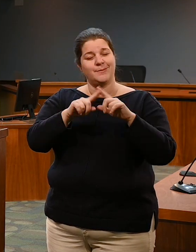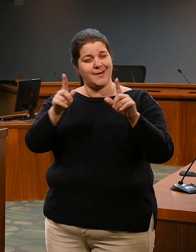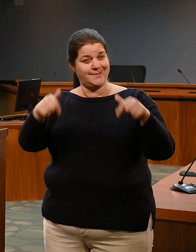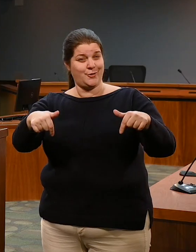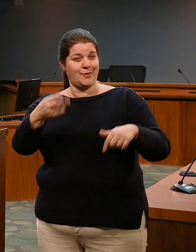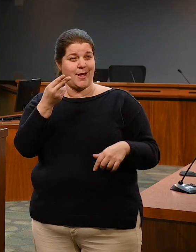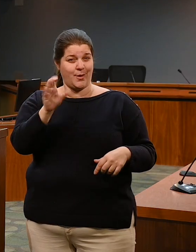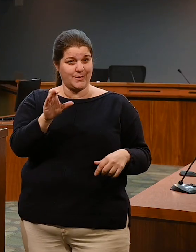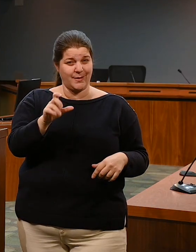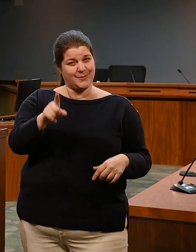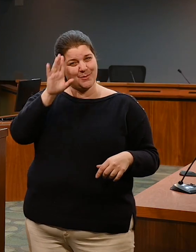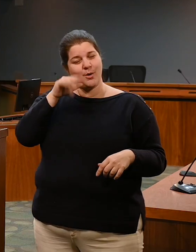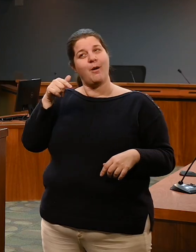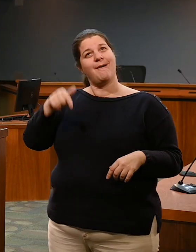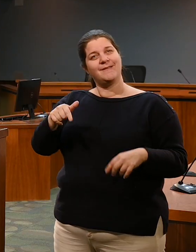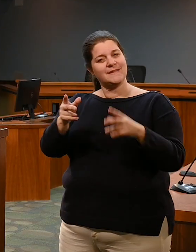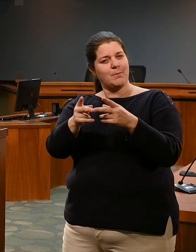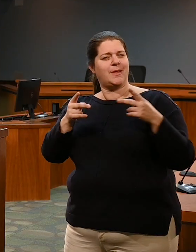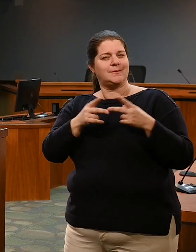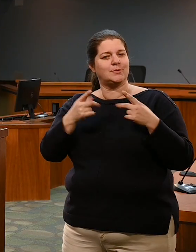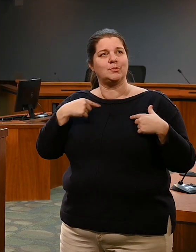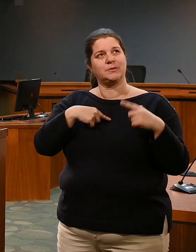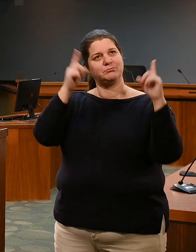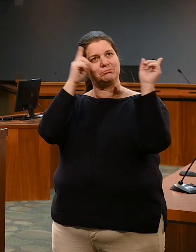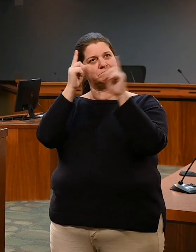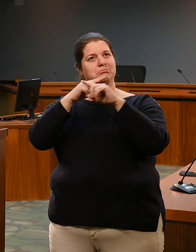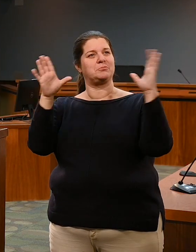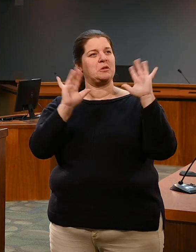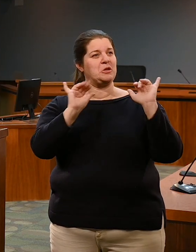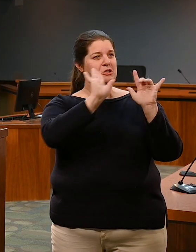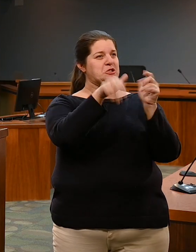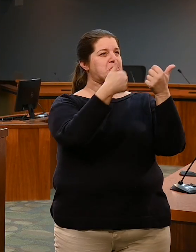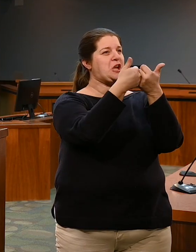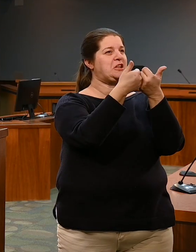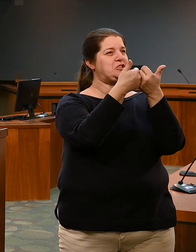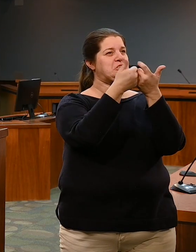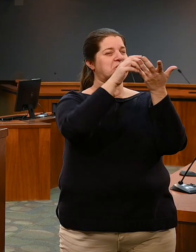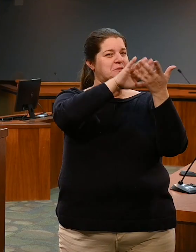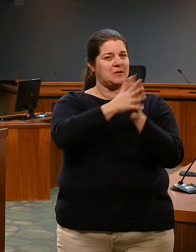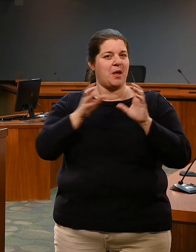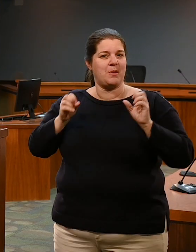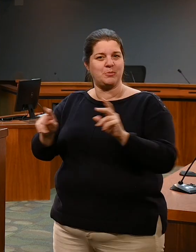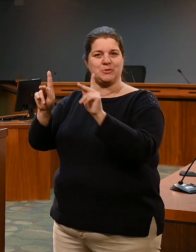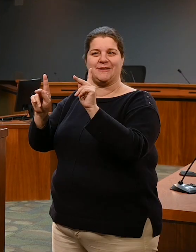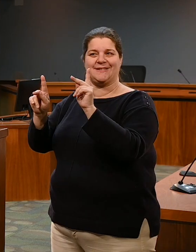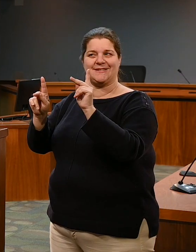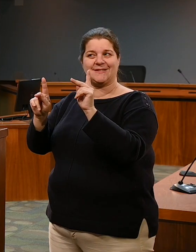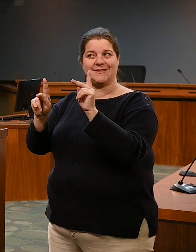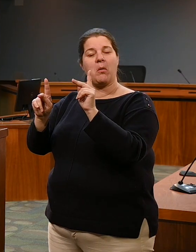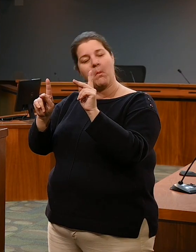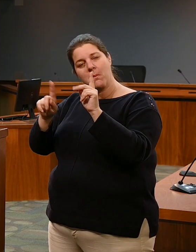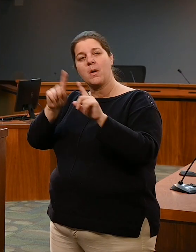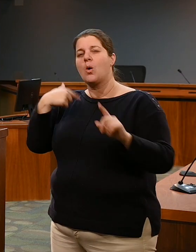Howard County, a place where we transform obstacles into opportunities. We know that not